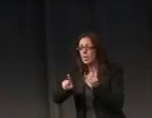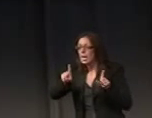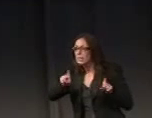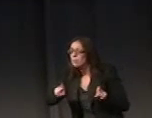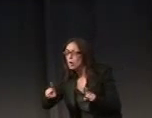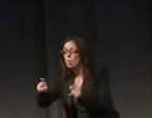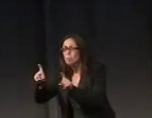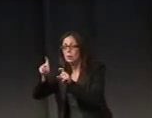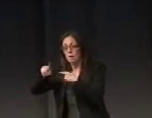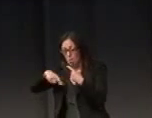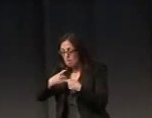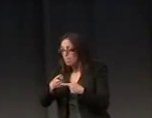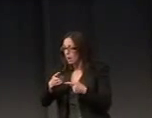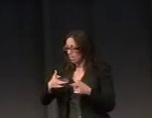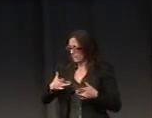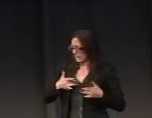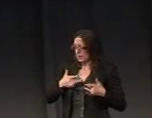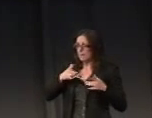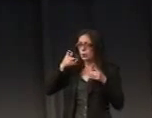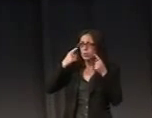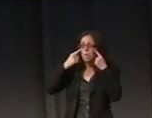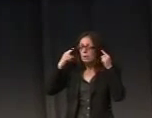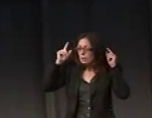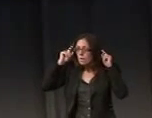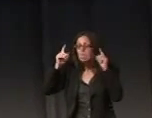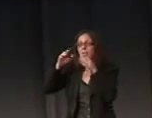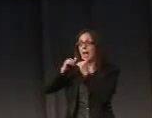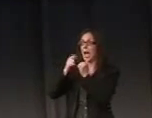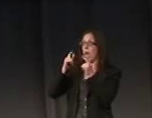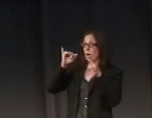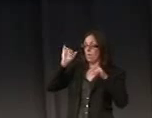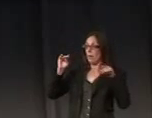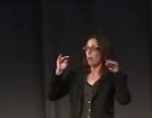in the intermixing of sensory organs and sensation.